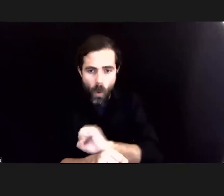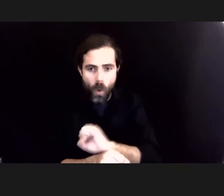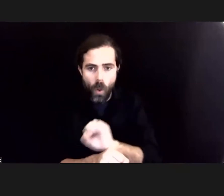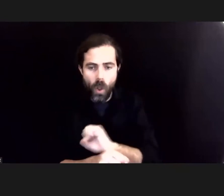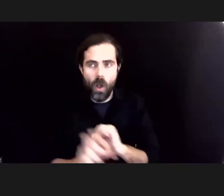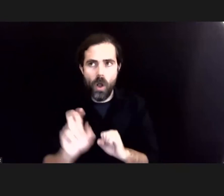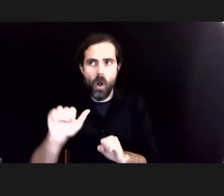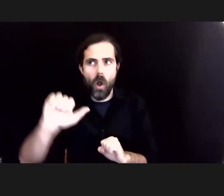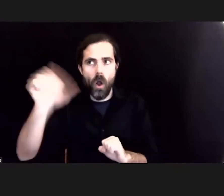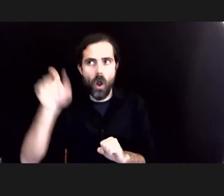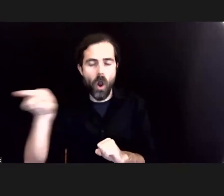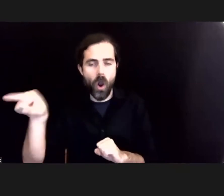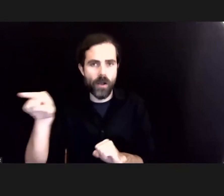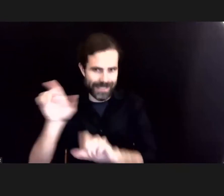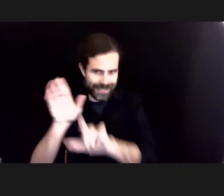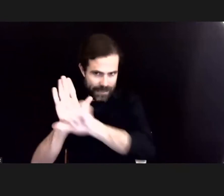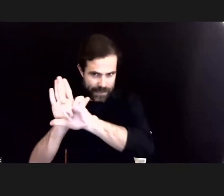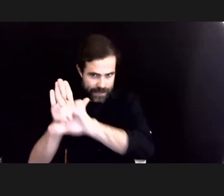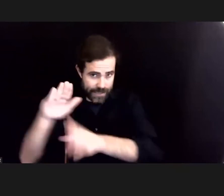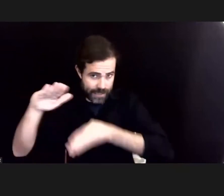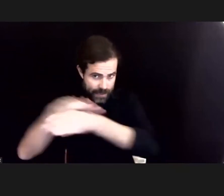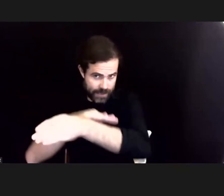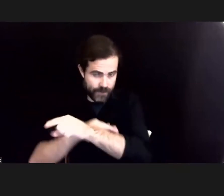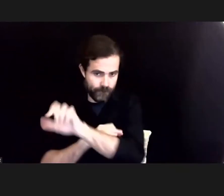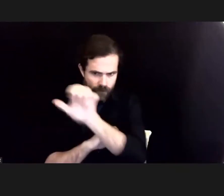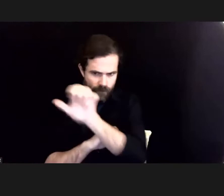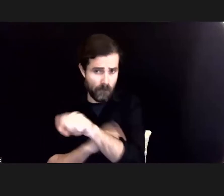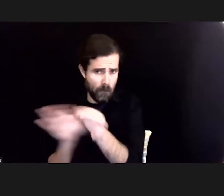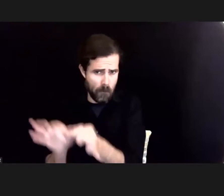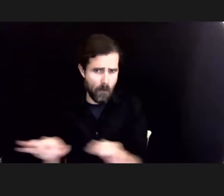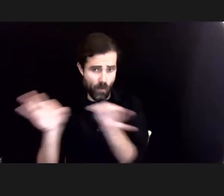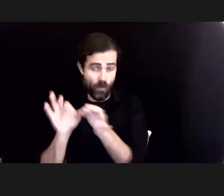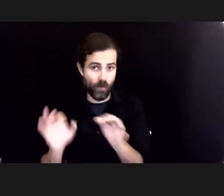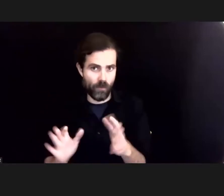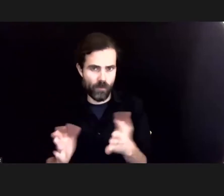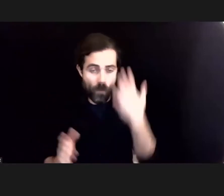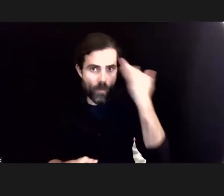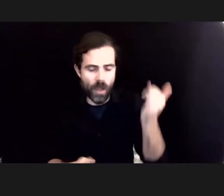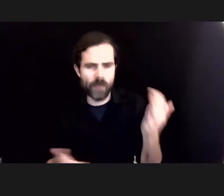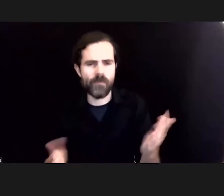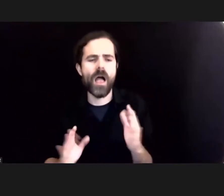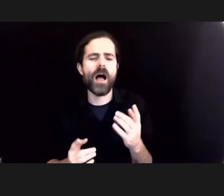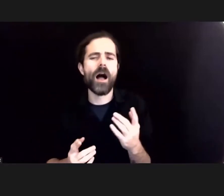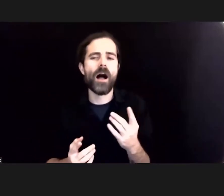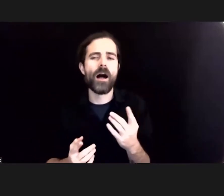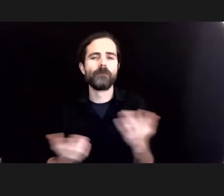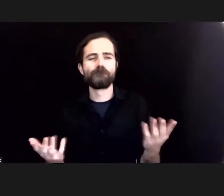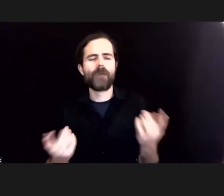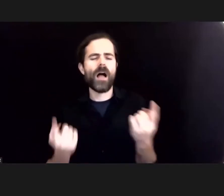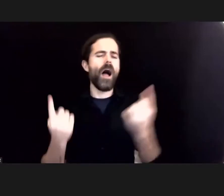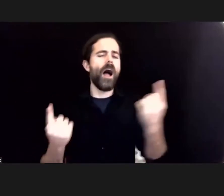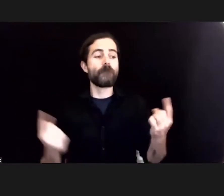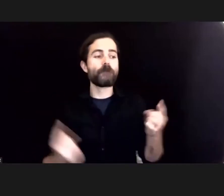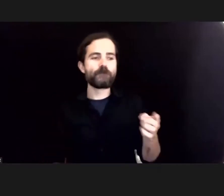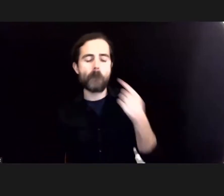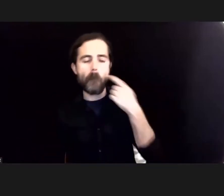sectorial legislation. And this is very important because sometimes you have specific legislation addressing a particular